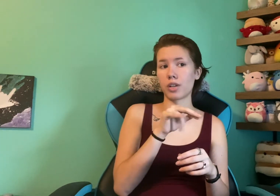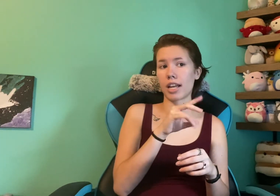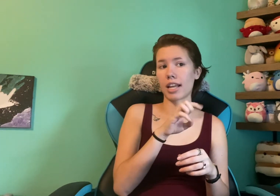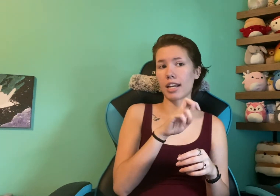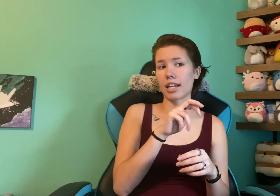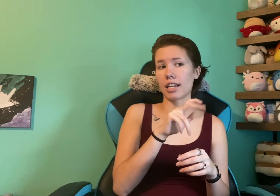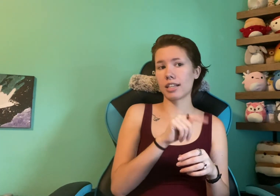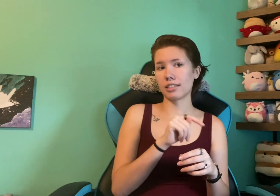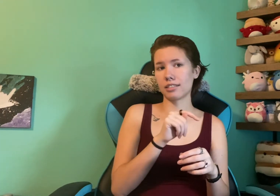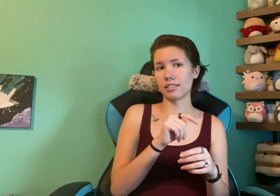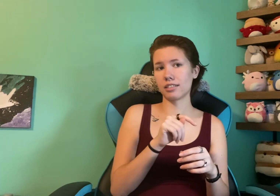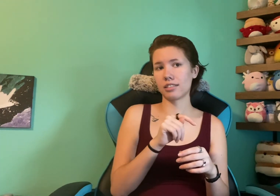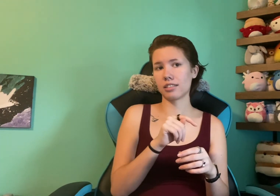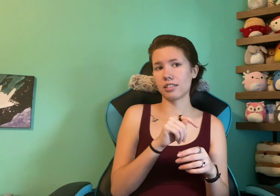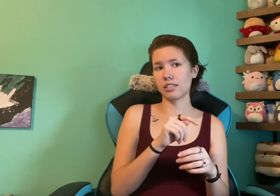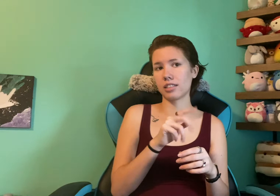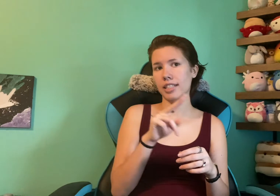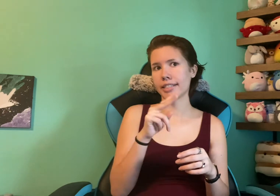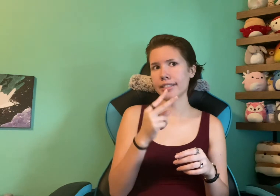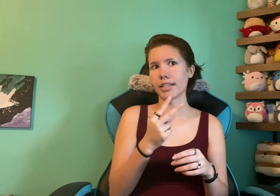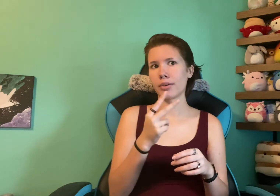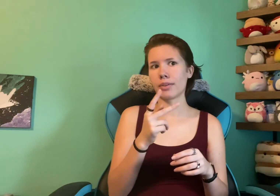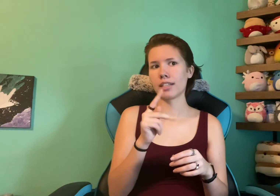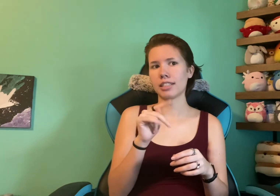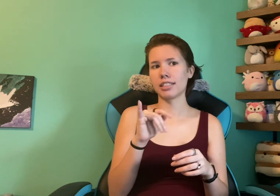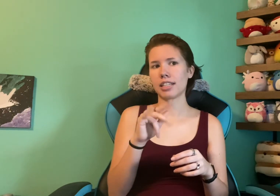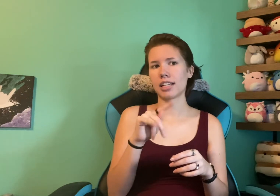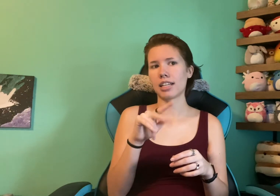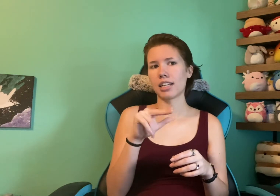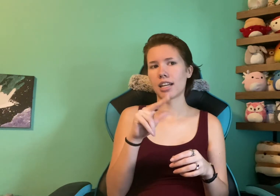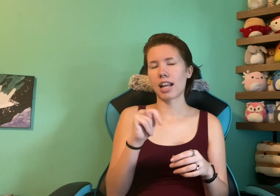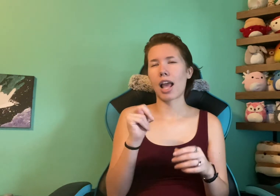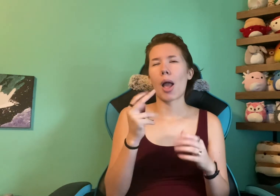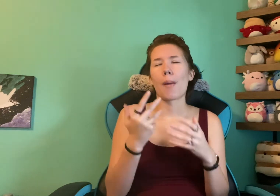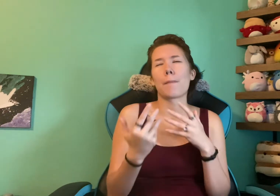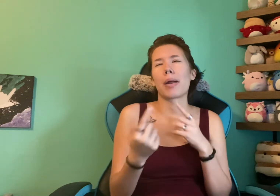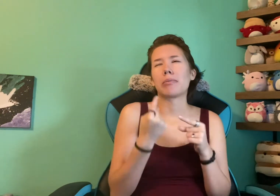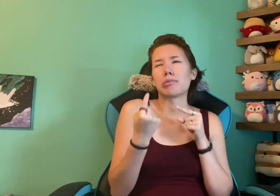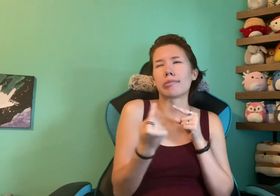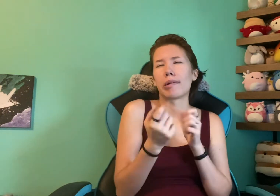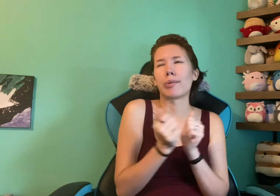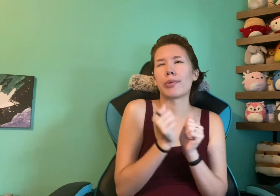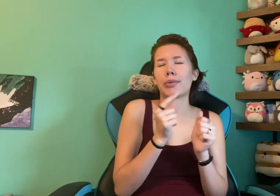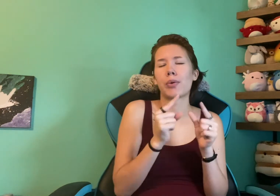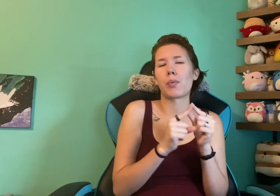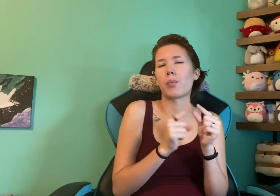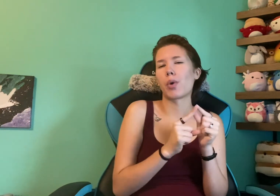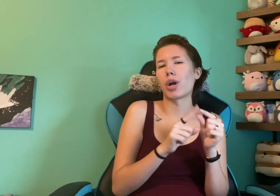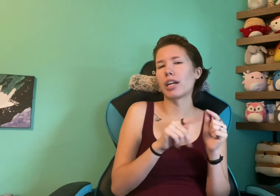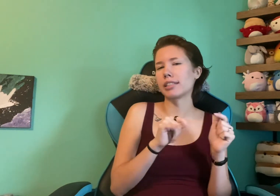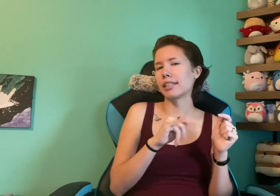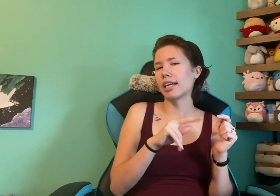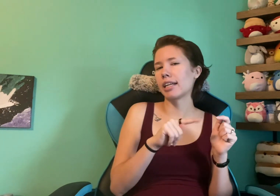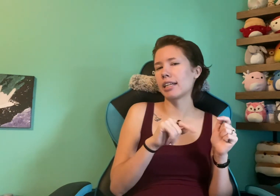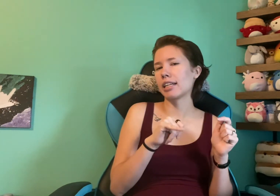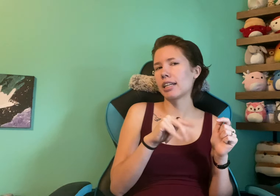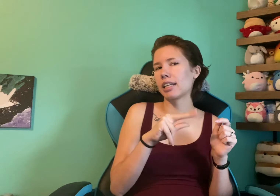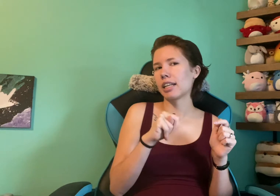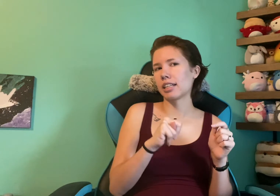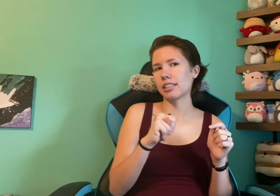the word Titan, which is the big moon of Saturn, and the name Triton, which is the big moon of